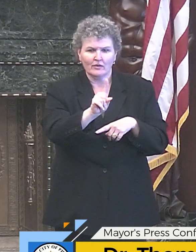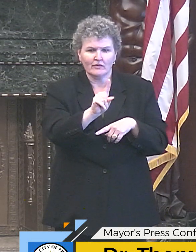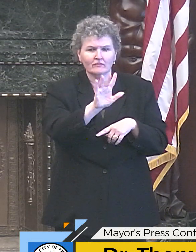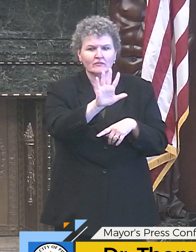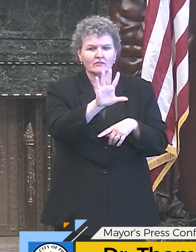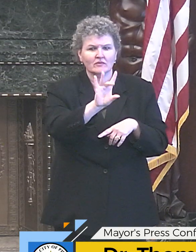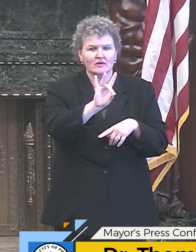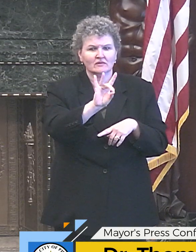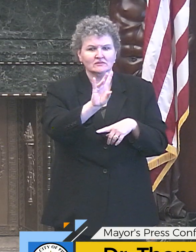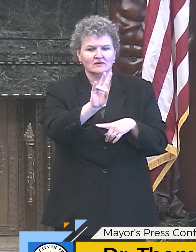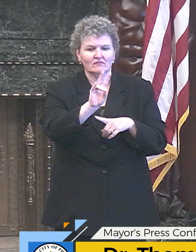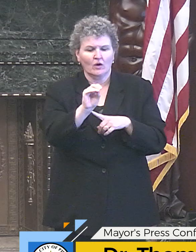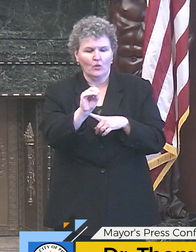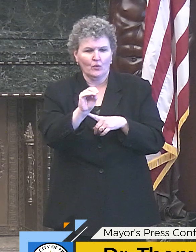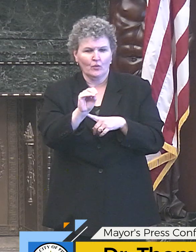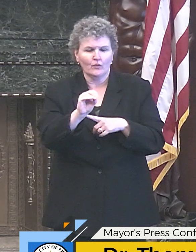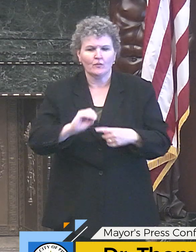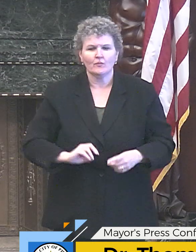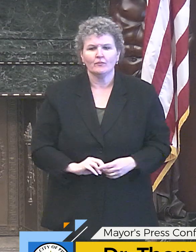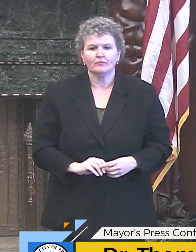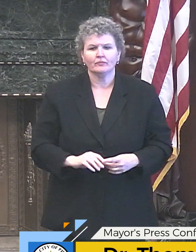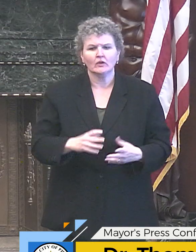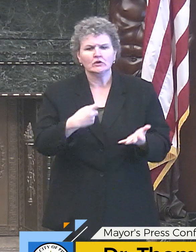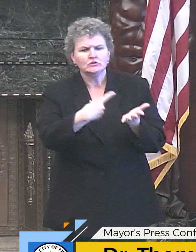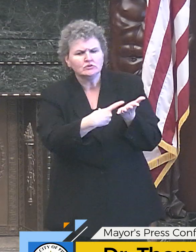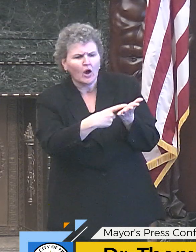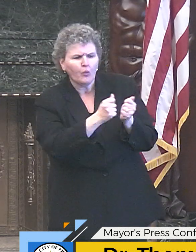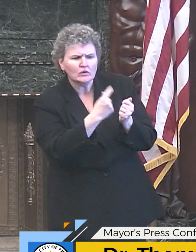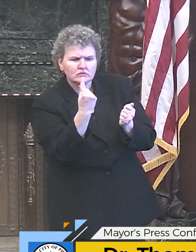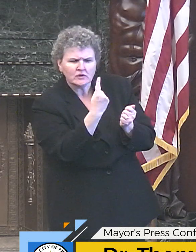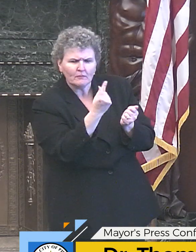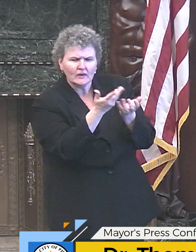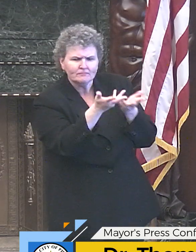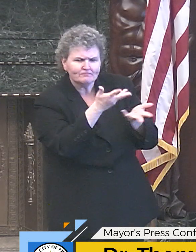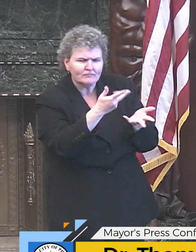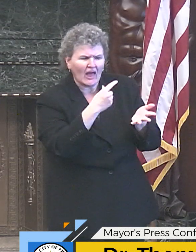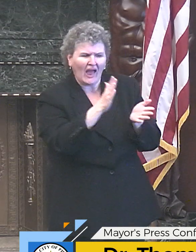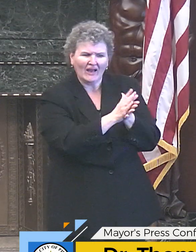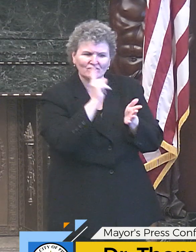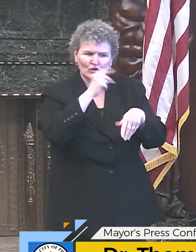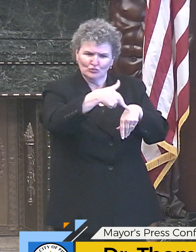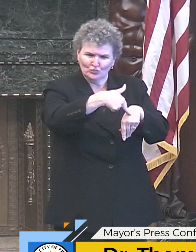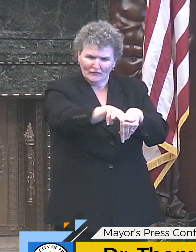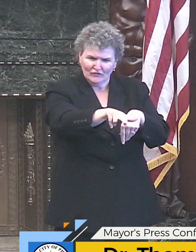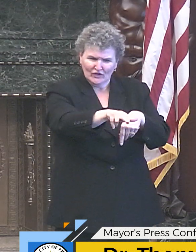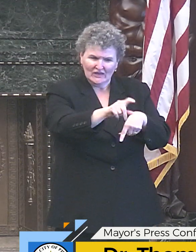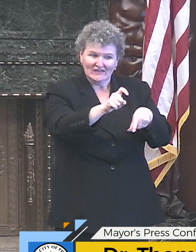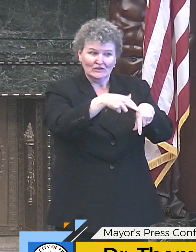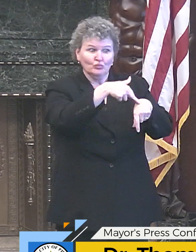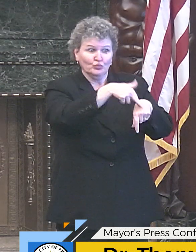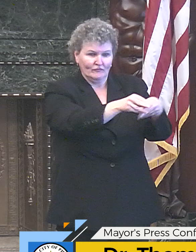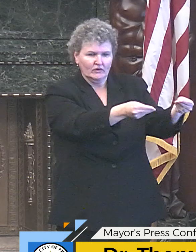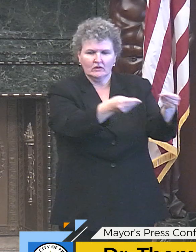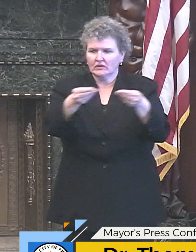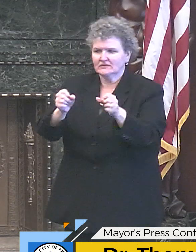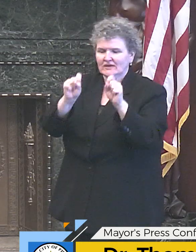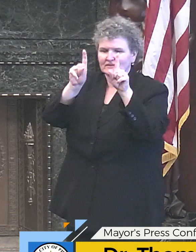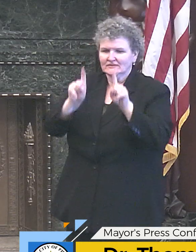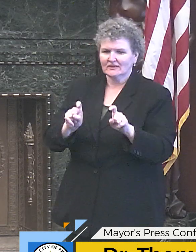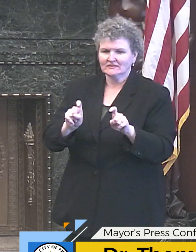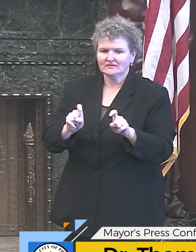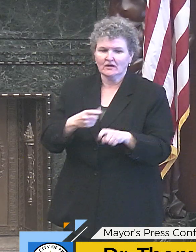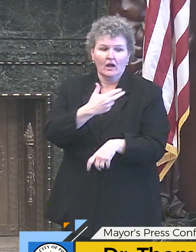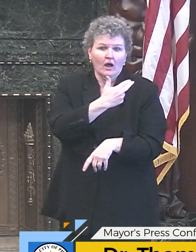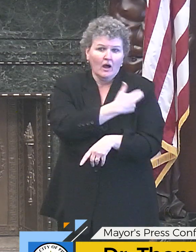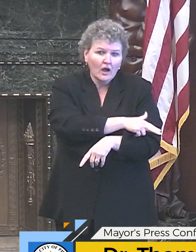267-491-5870 to talk to someone and get a referral to the site. The hospitals are preparing for the increase in